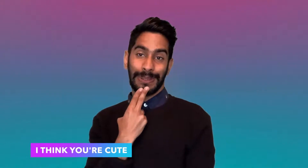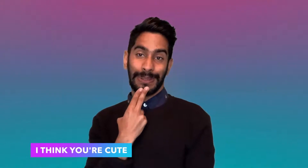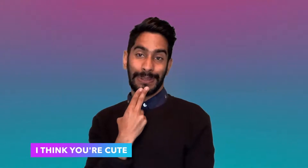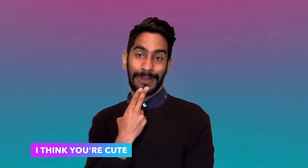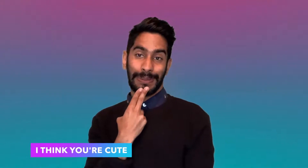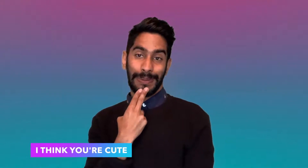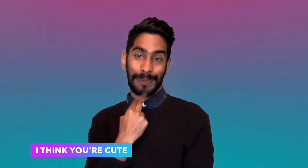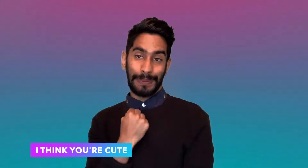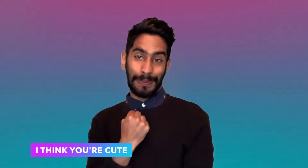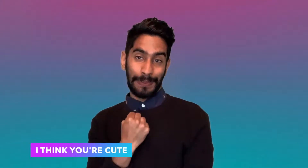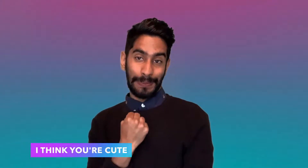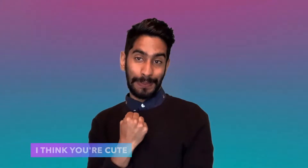cute.